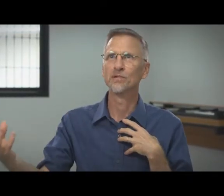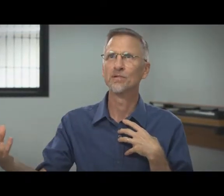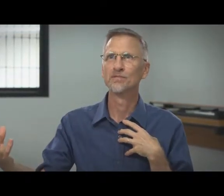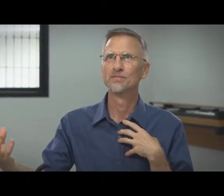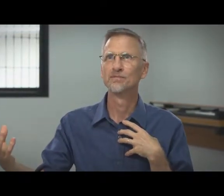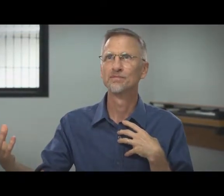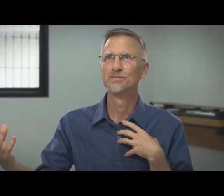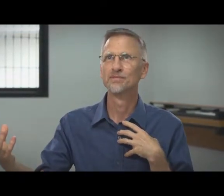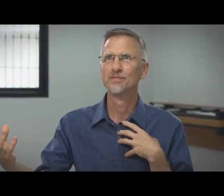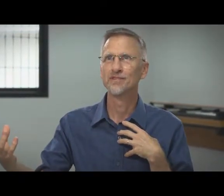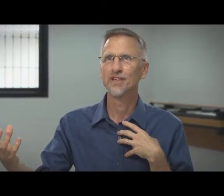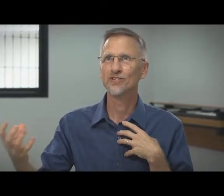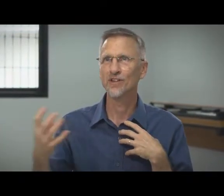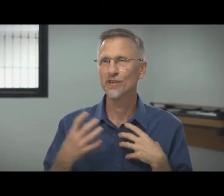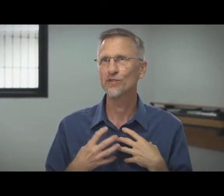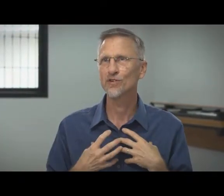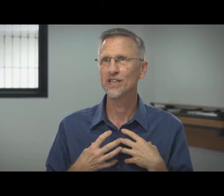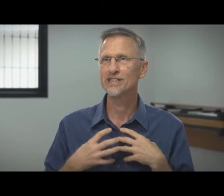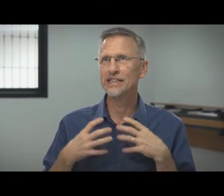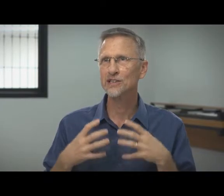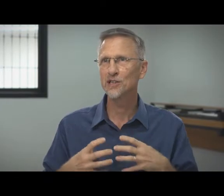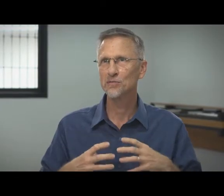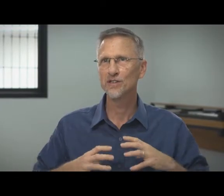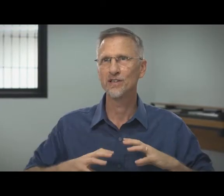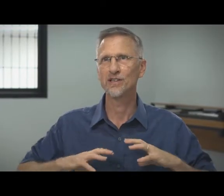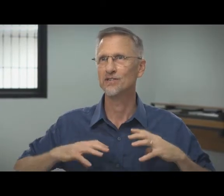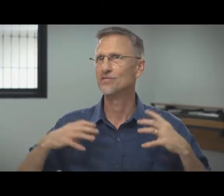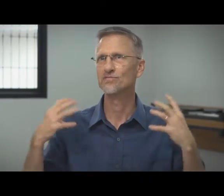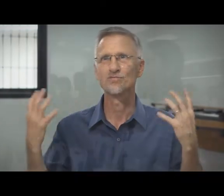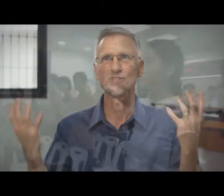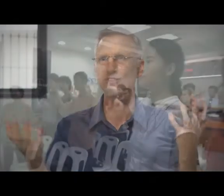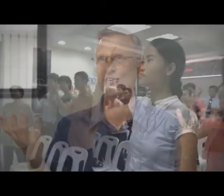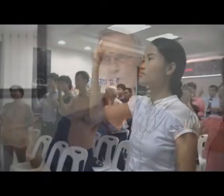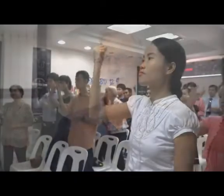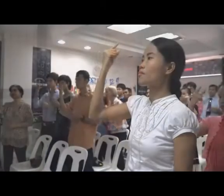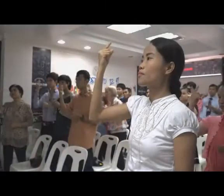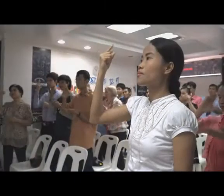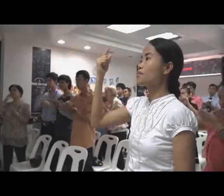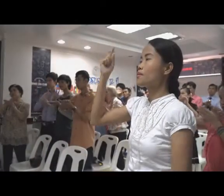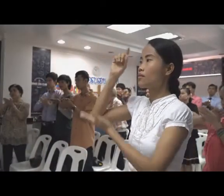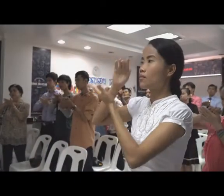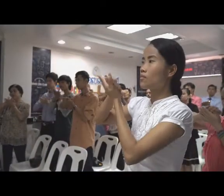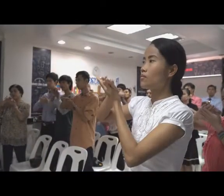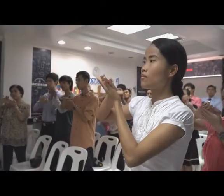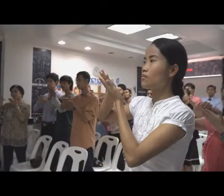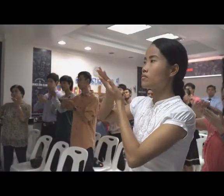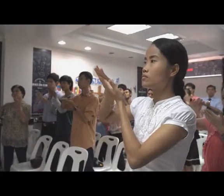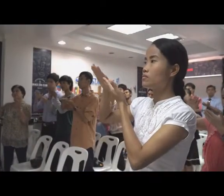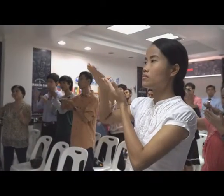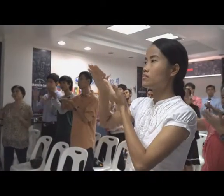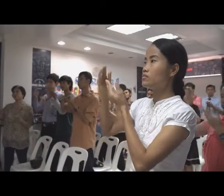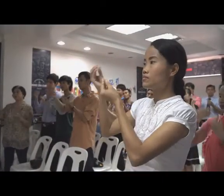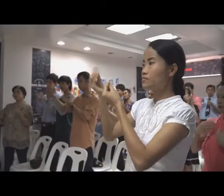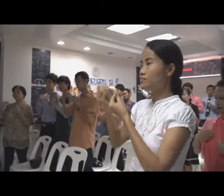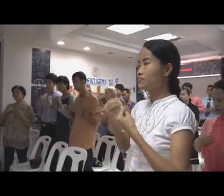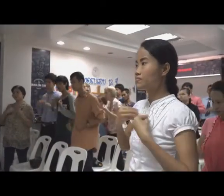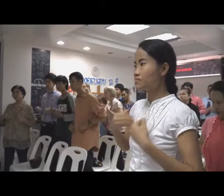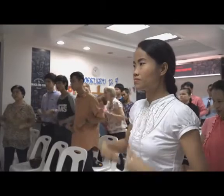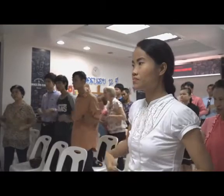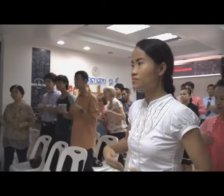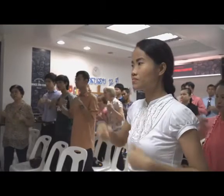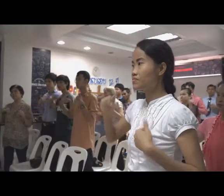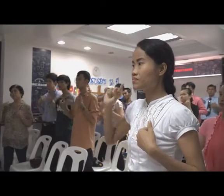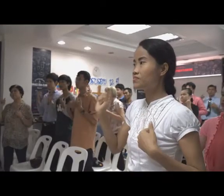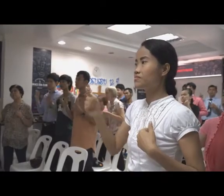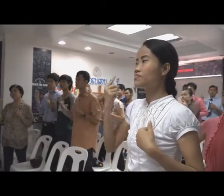to people. It's the life of Christ in the community that just turns everything upside down, inside out, and makes everything